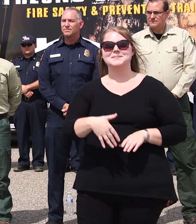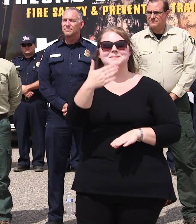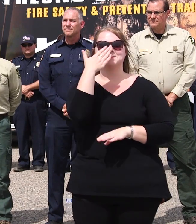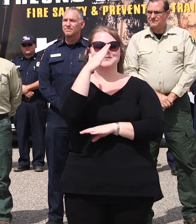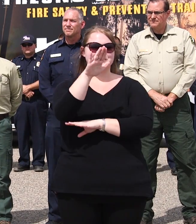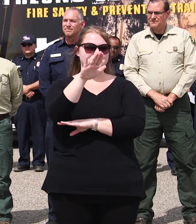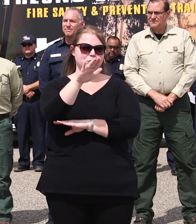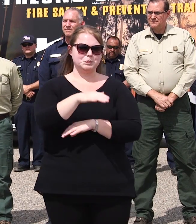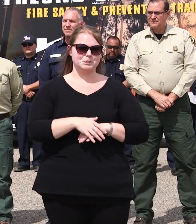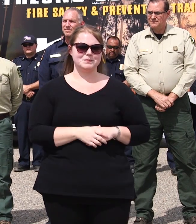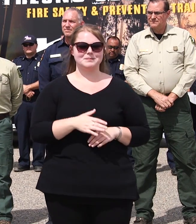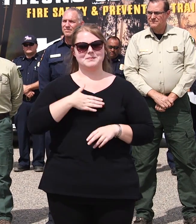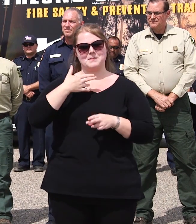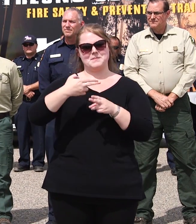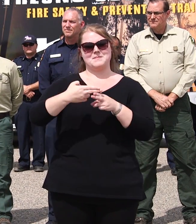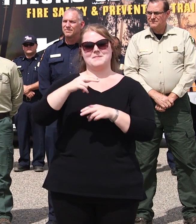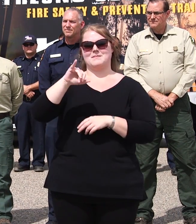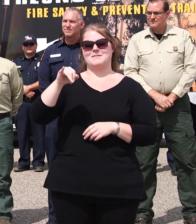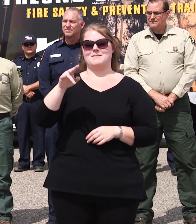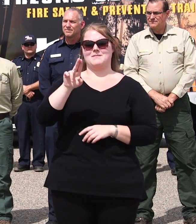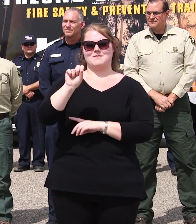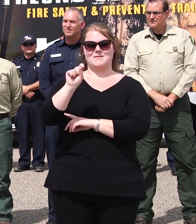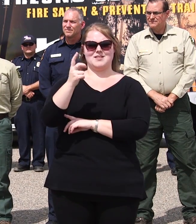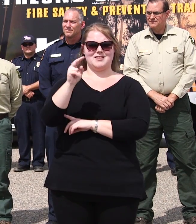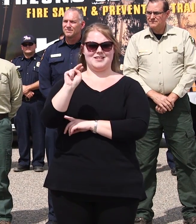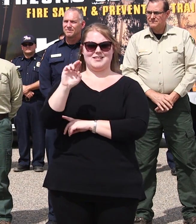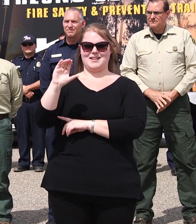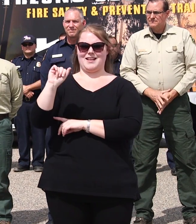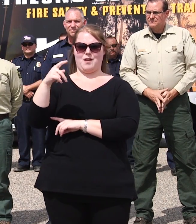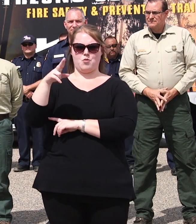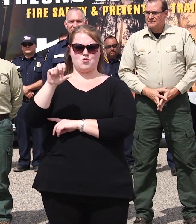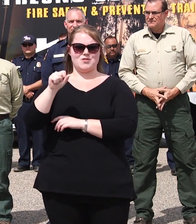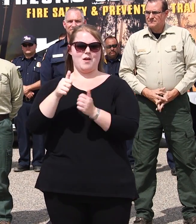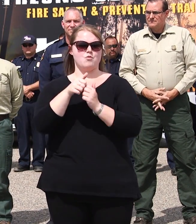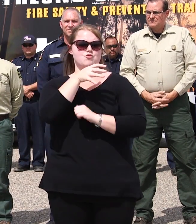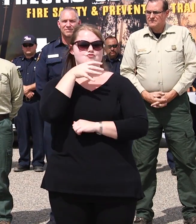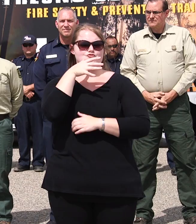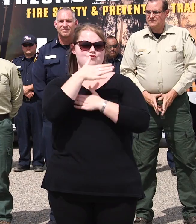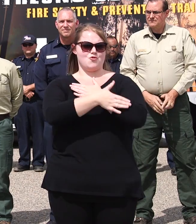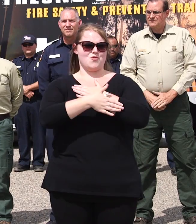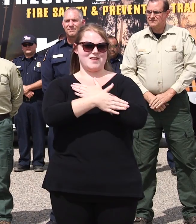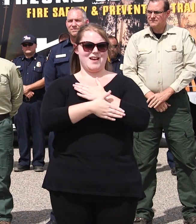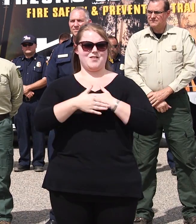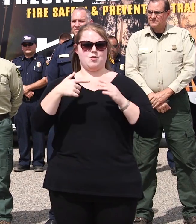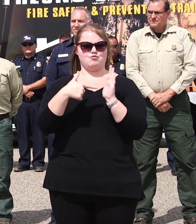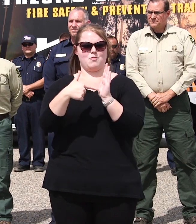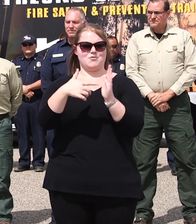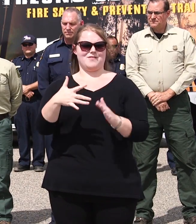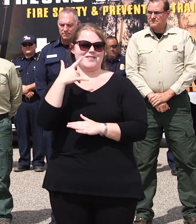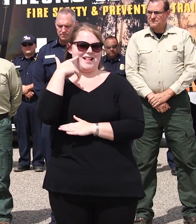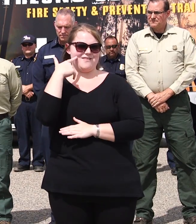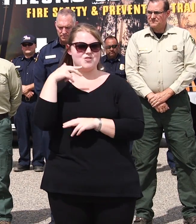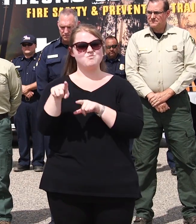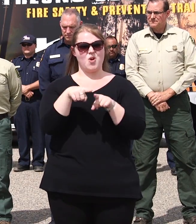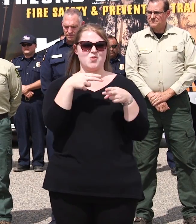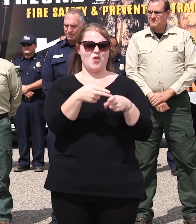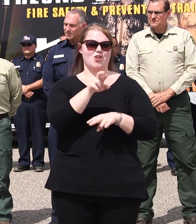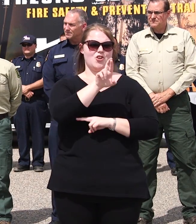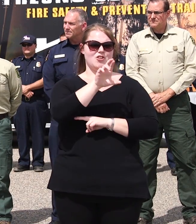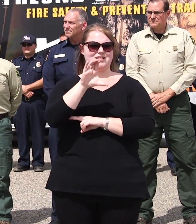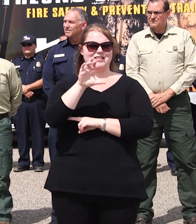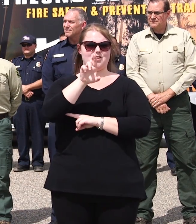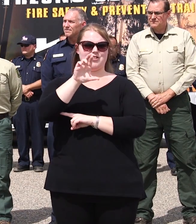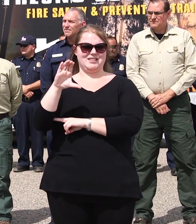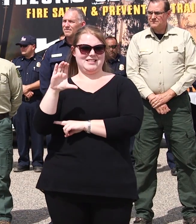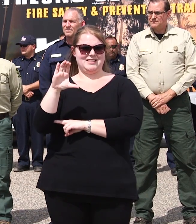Good afternoon. My name is Justin Caparuso, and I'm with the Rural County Representatives of California, otherwise known as RCRC.